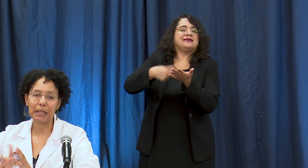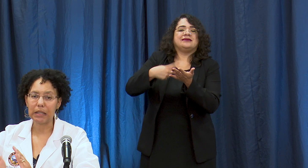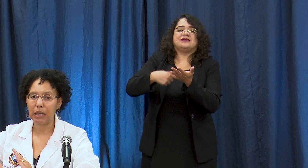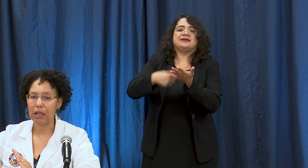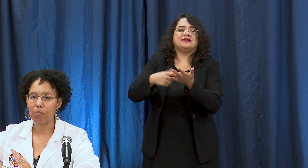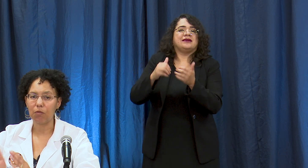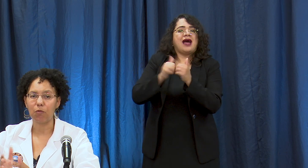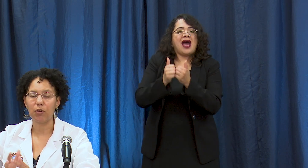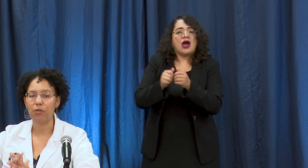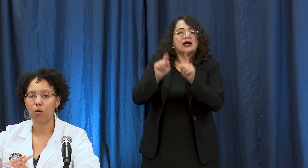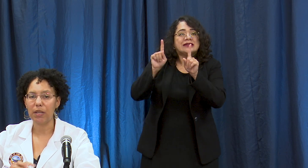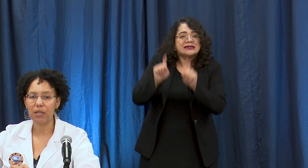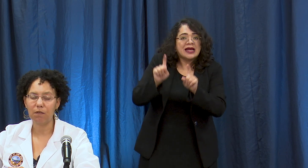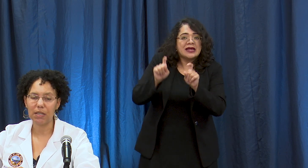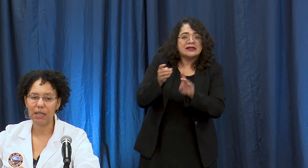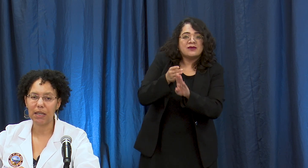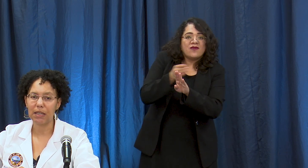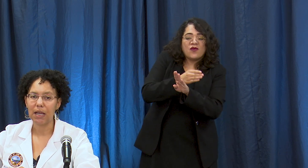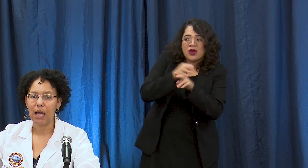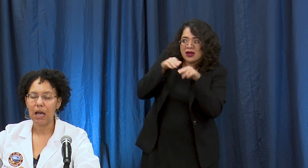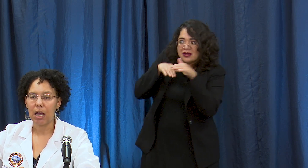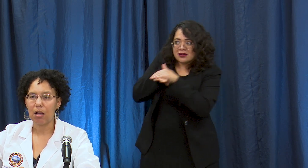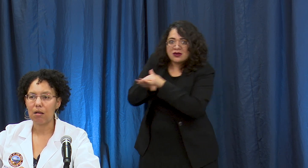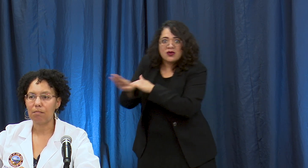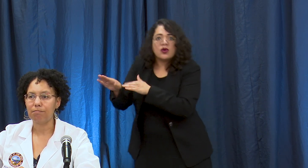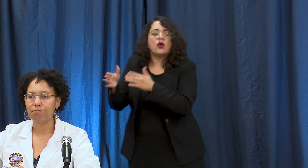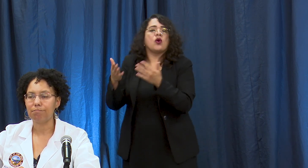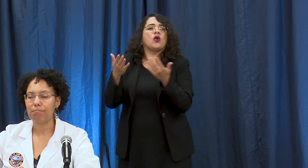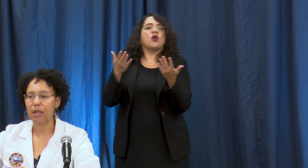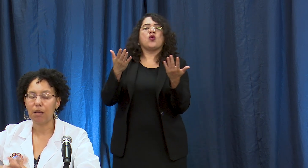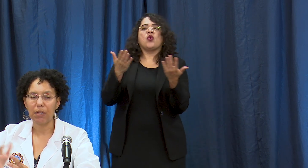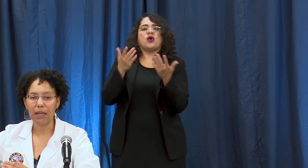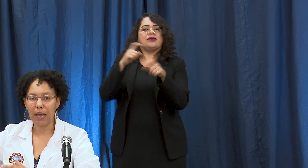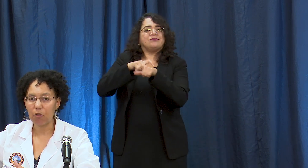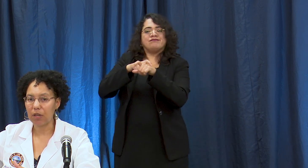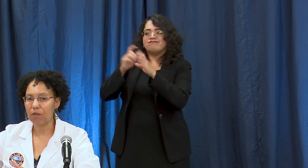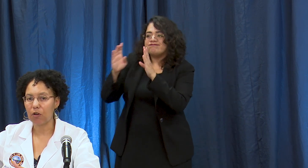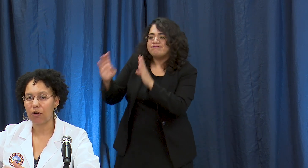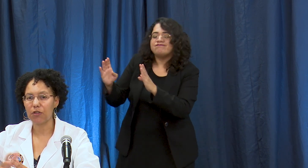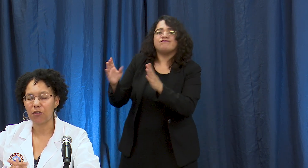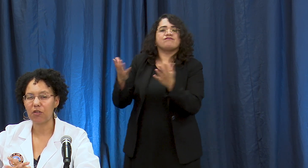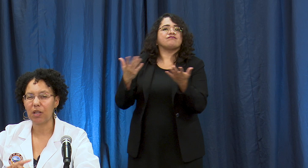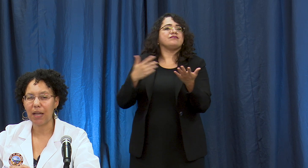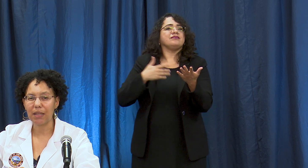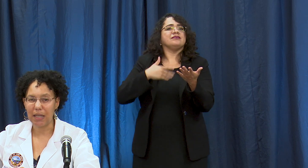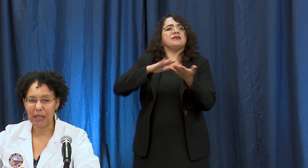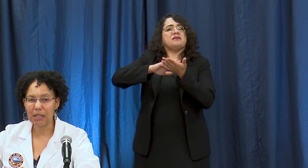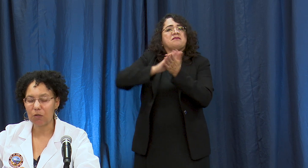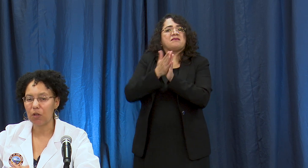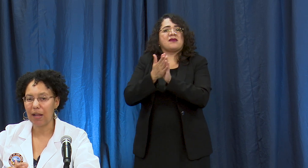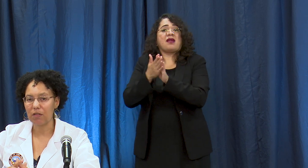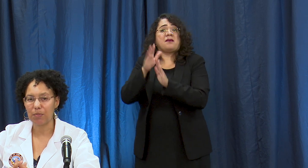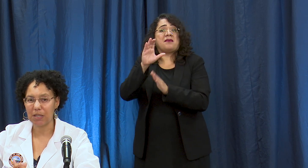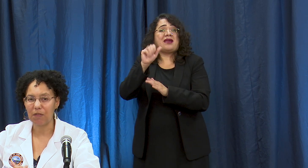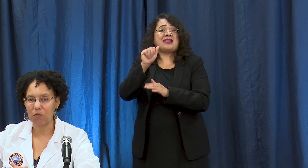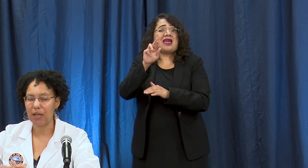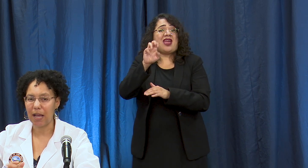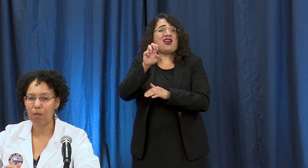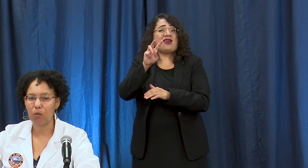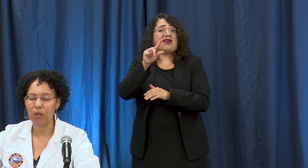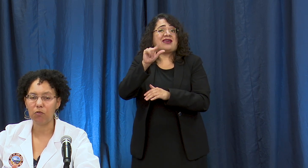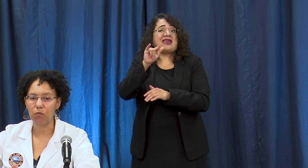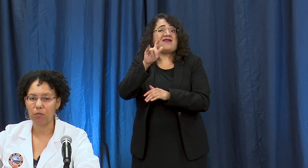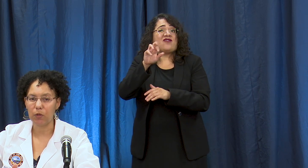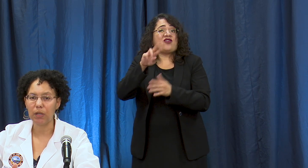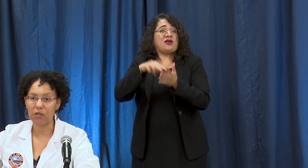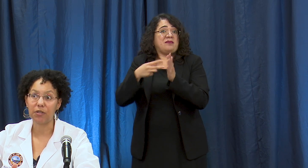like testing before you go in to visit, becoming a caregiver. So there's a lot of things. So we don't have specifics right now,